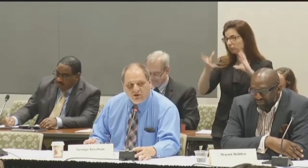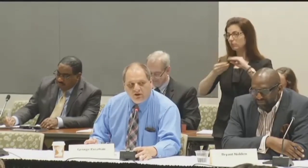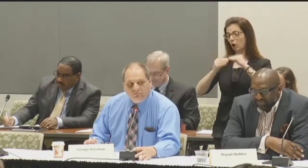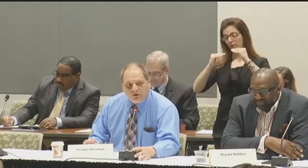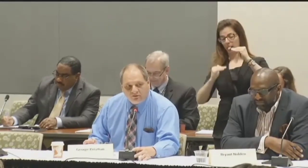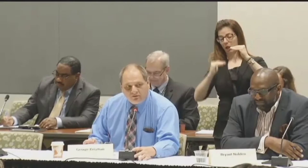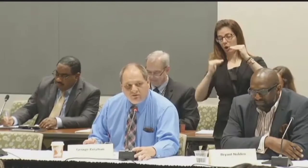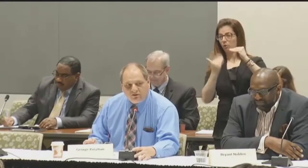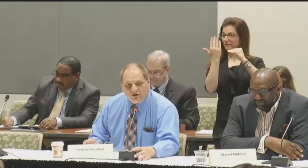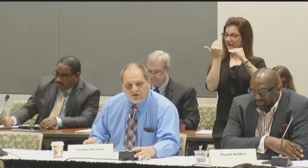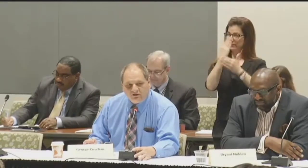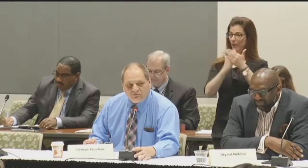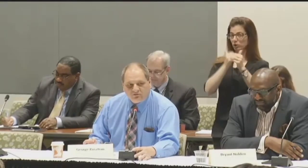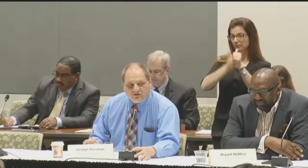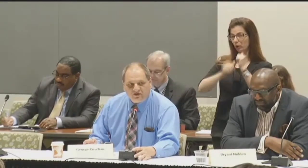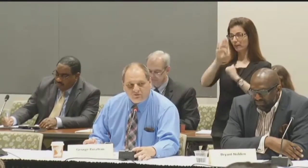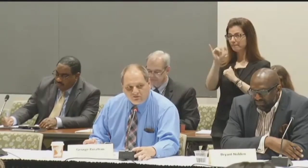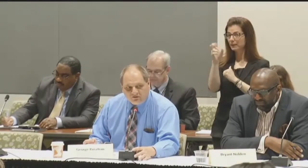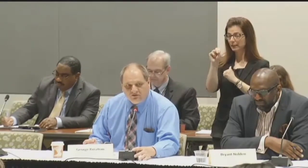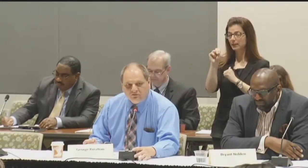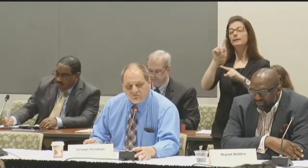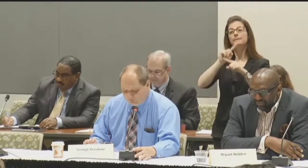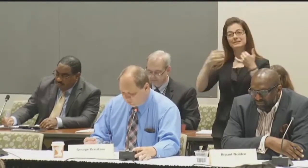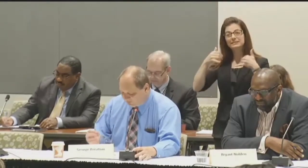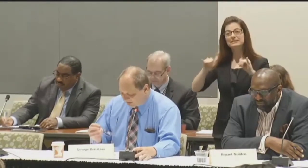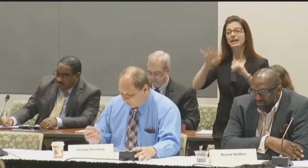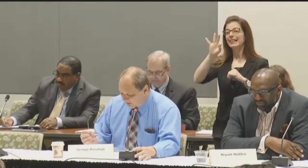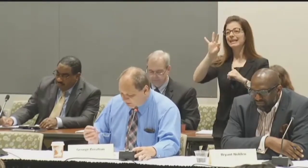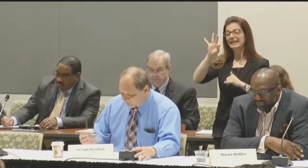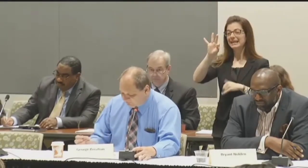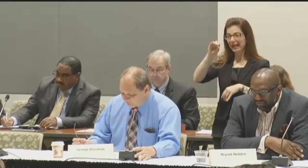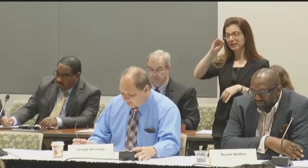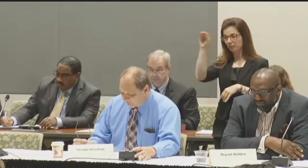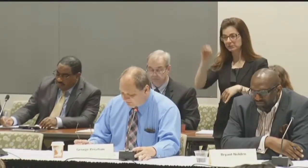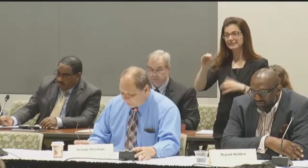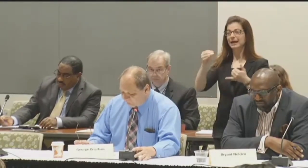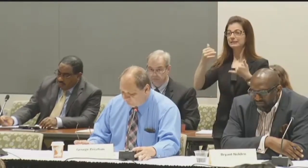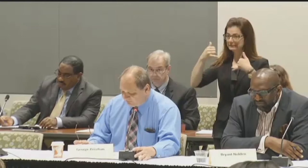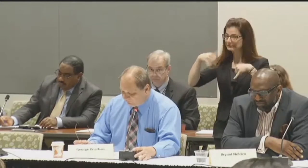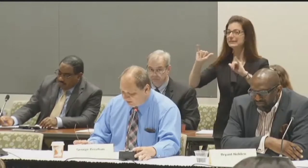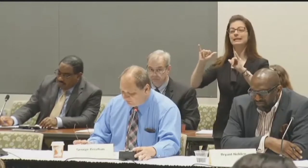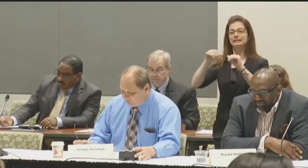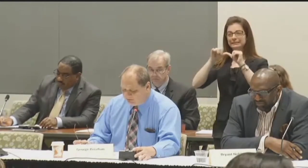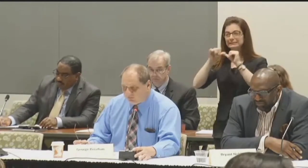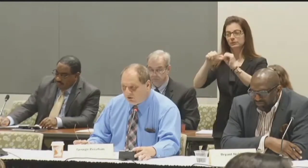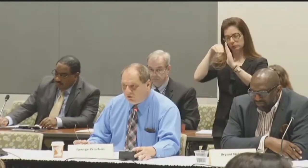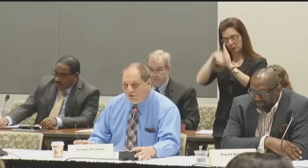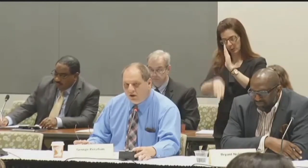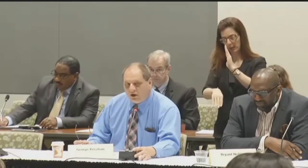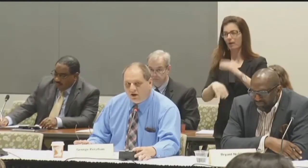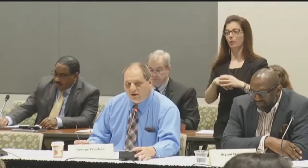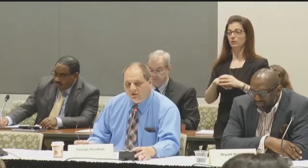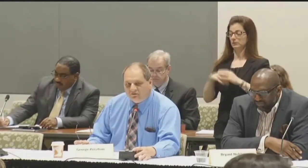billion, but the 90th percentile continues to go down. This is now the 4th round in a